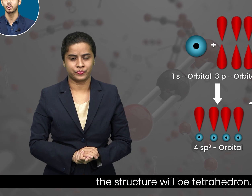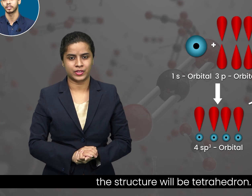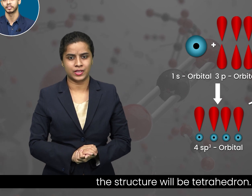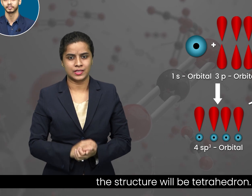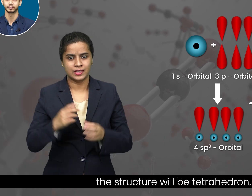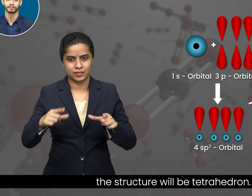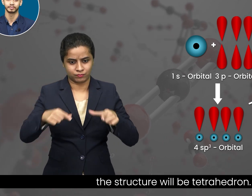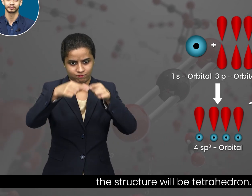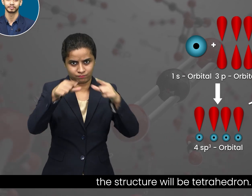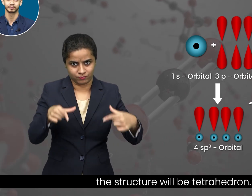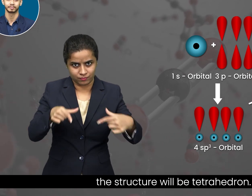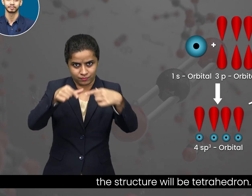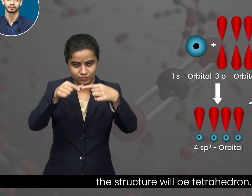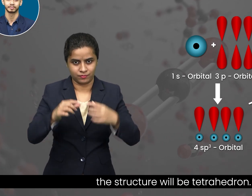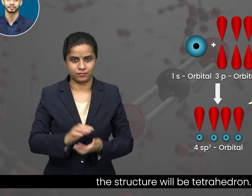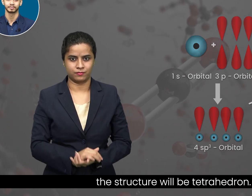tetrahedron.